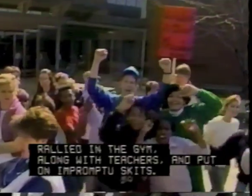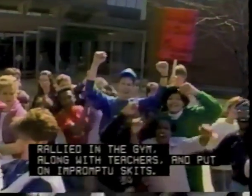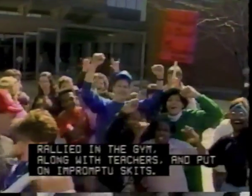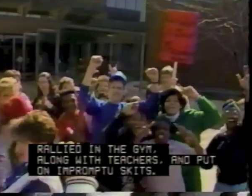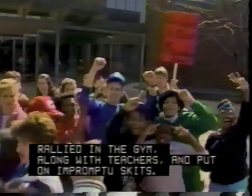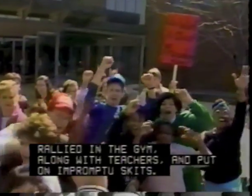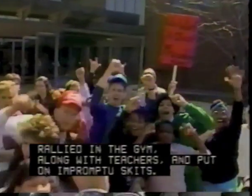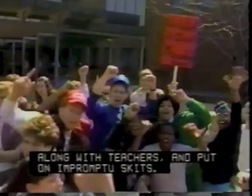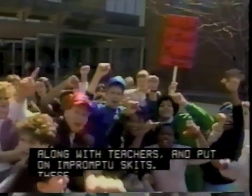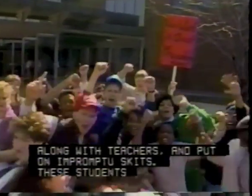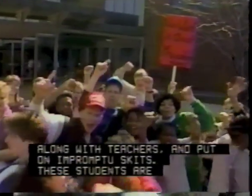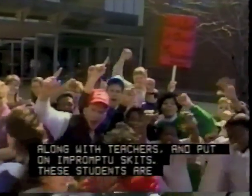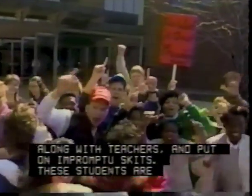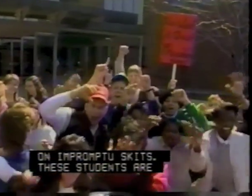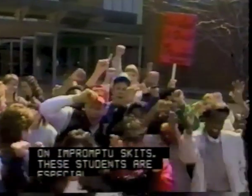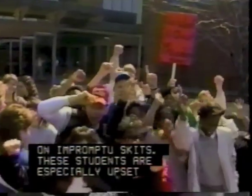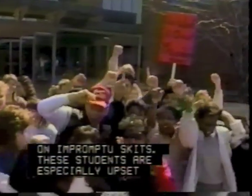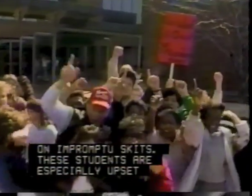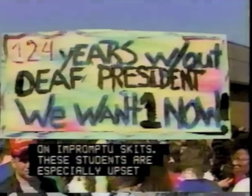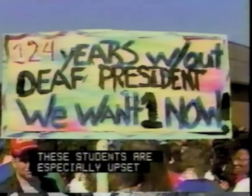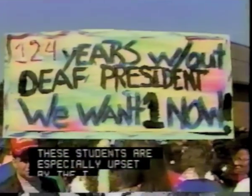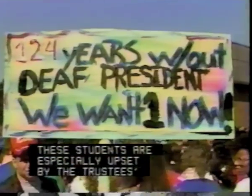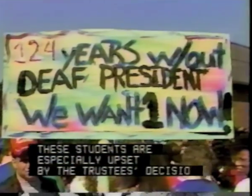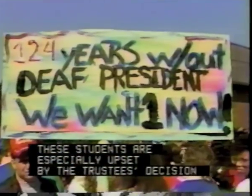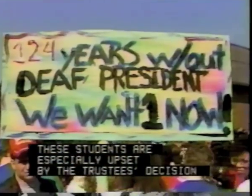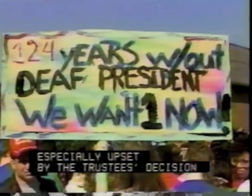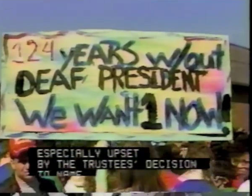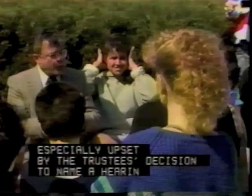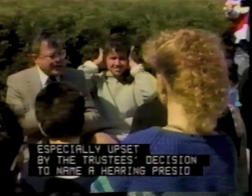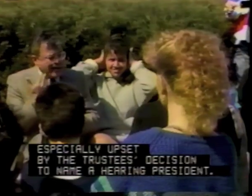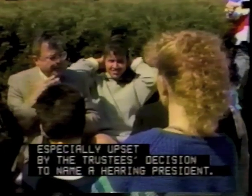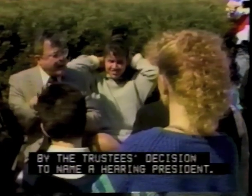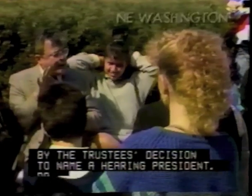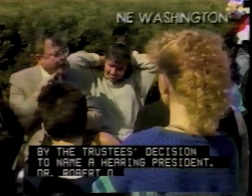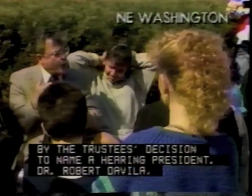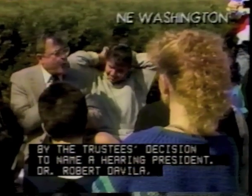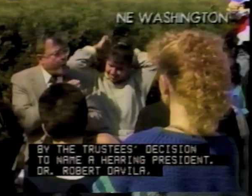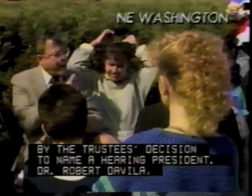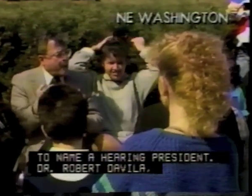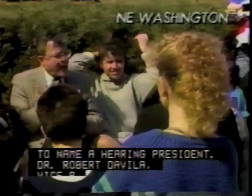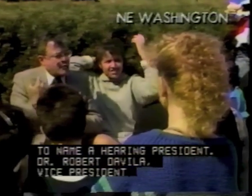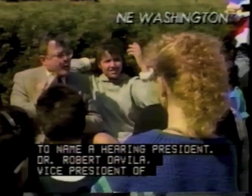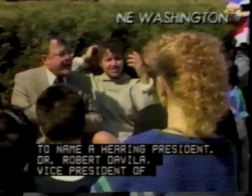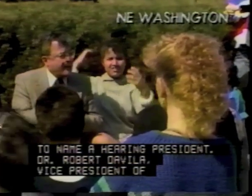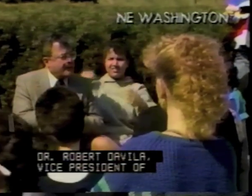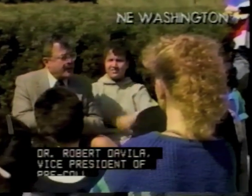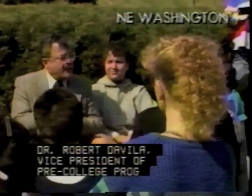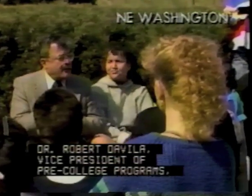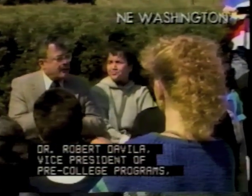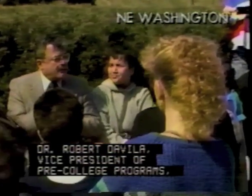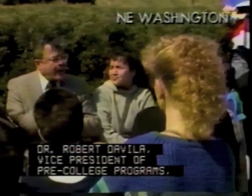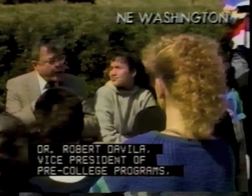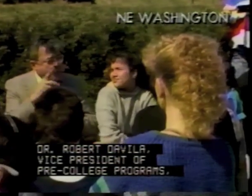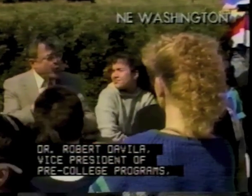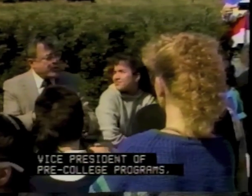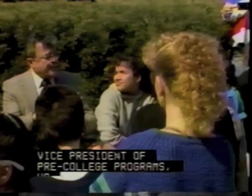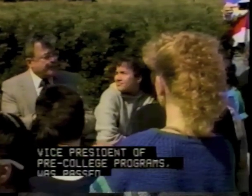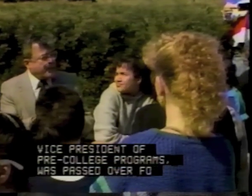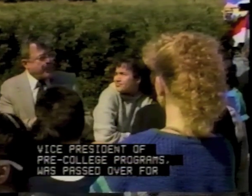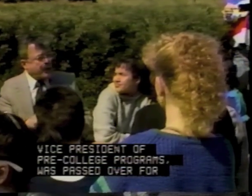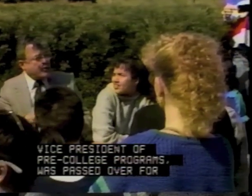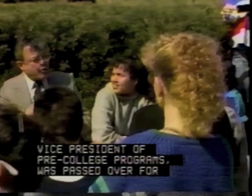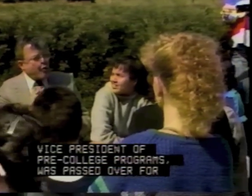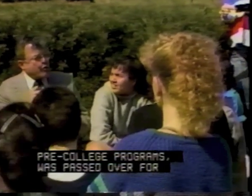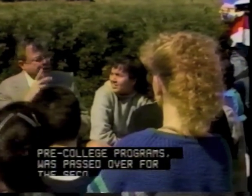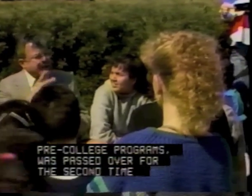These students are especially upset by the trustees' decision to name a hearing president. Dr. Robert DeVilla, vice president of pre-college programs at Gallaudet, was passed over